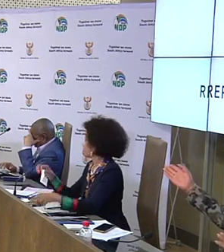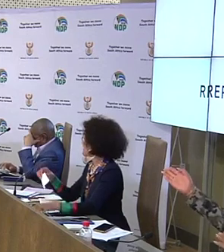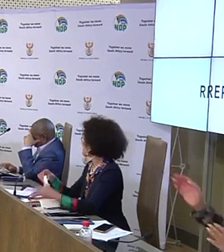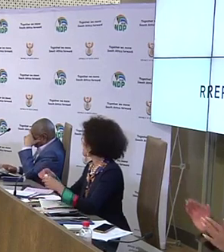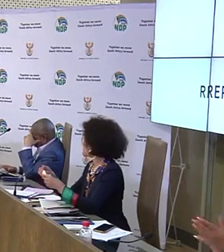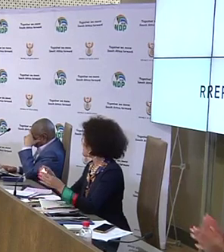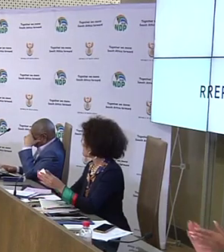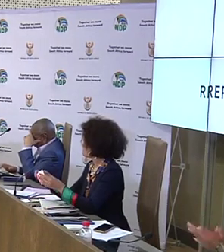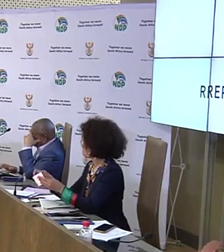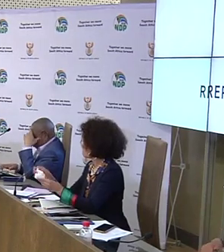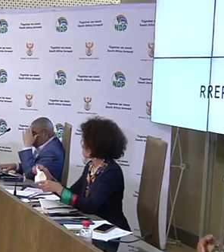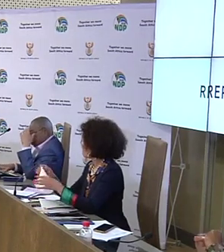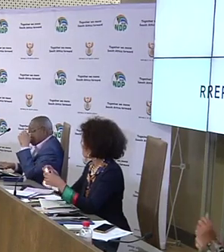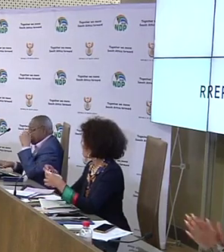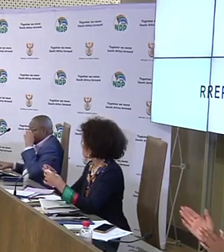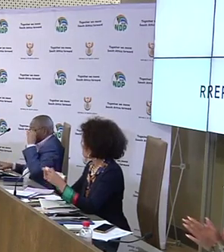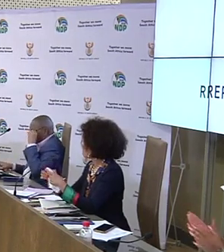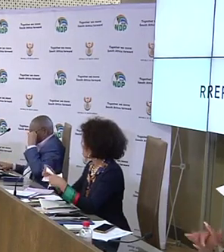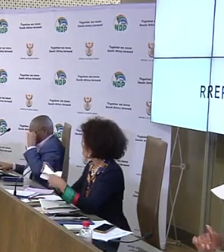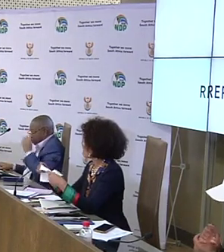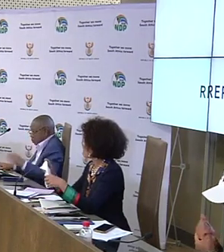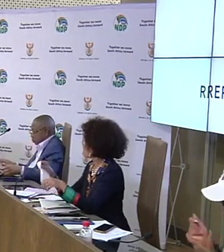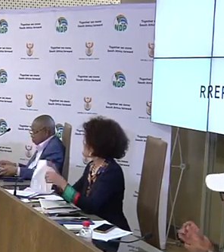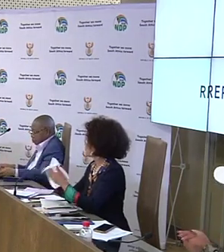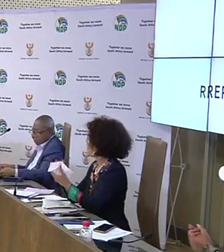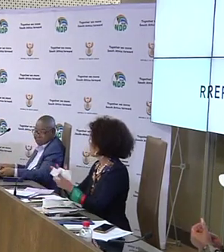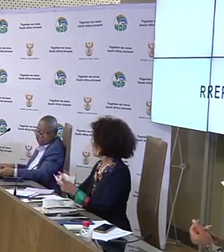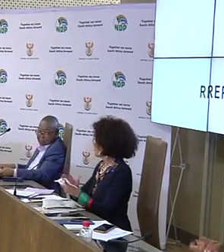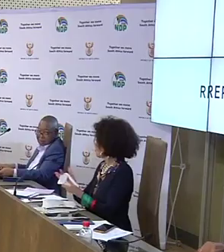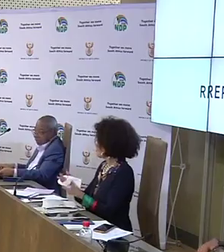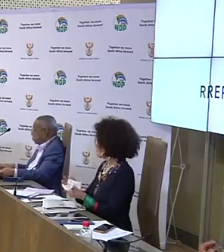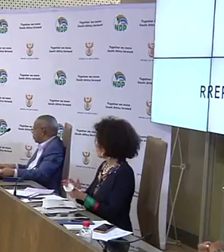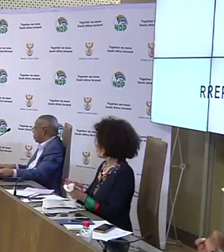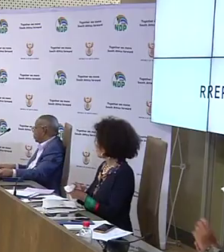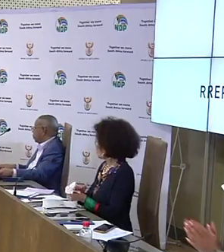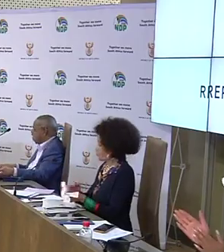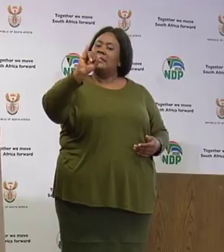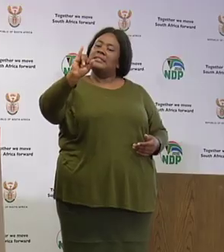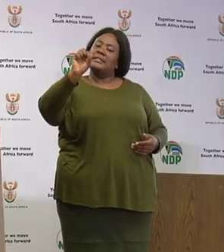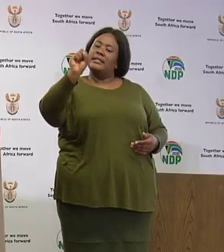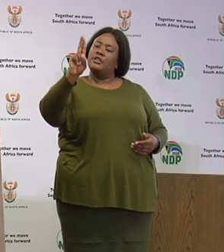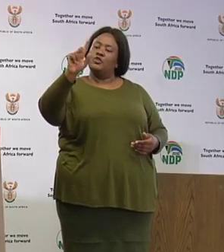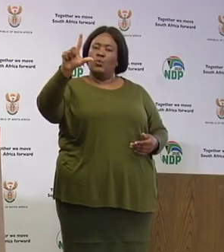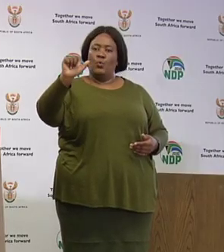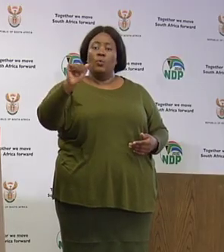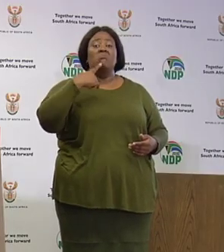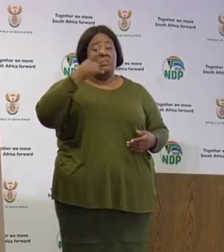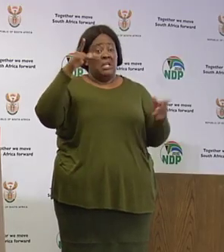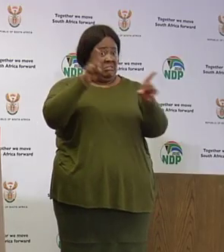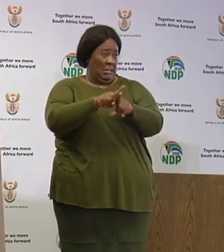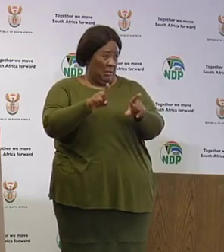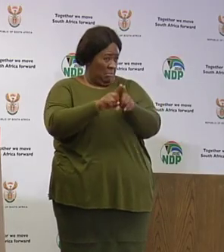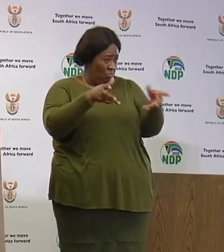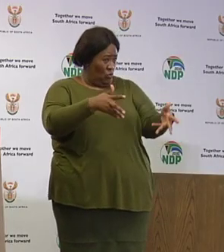Thank you, Sis Lindiwe Sisulu. That's exactly what I said when I called you,